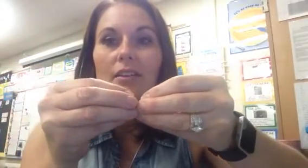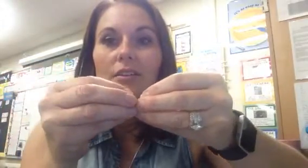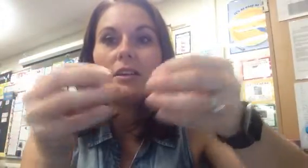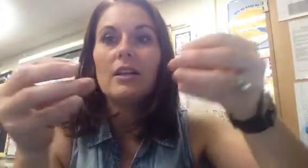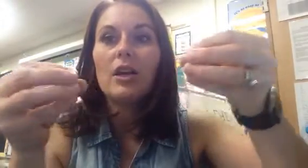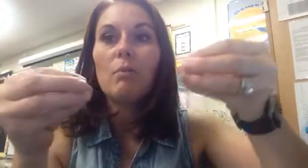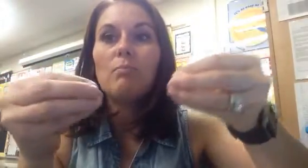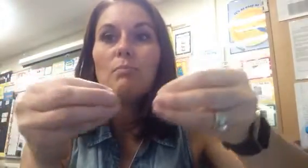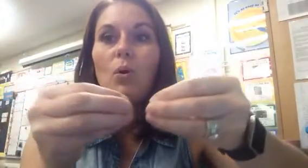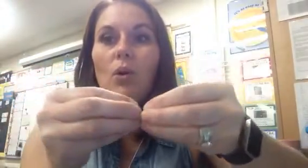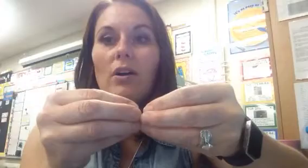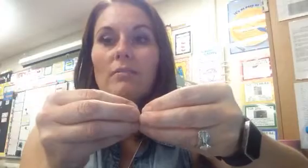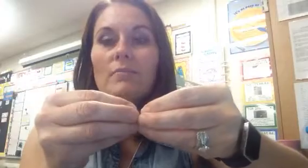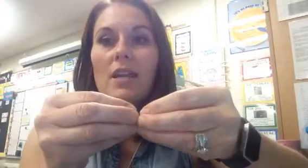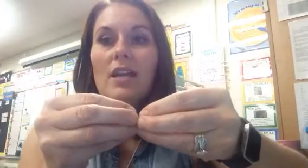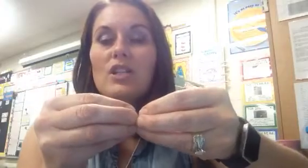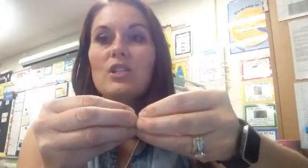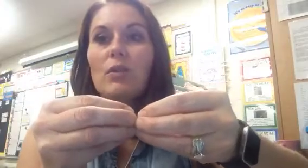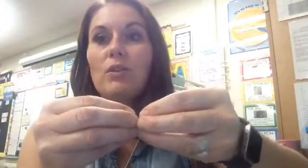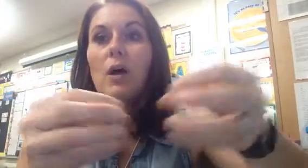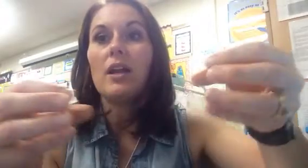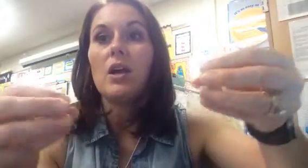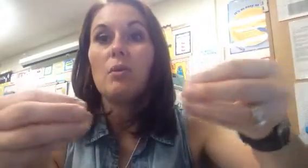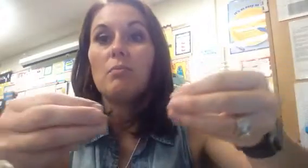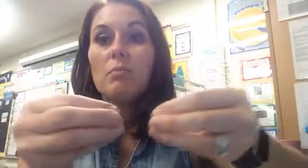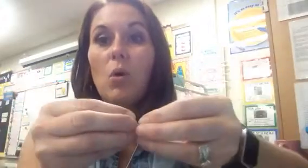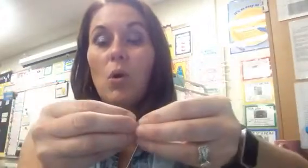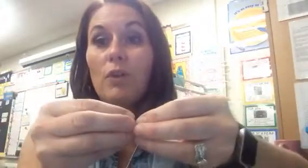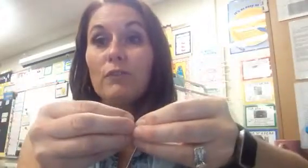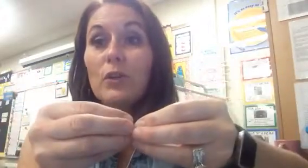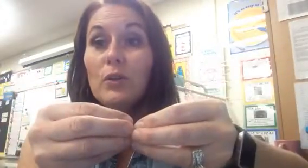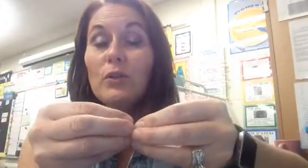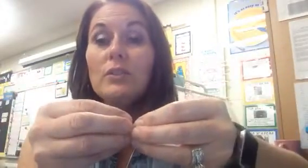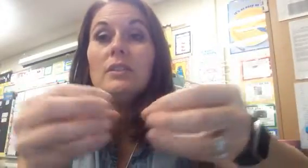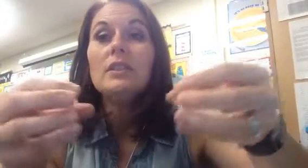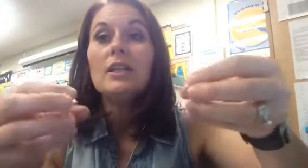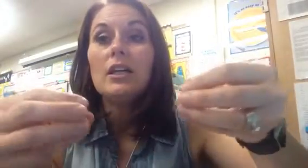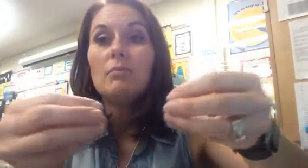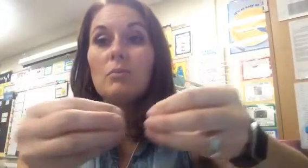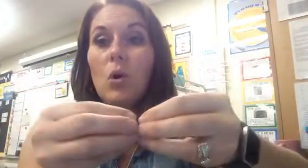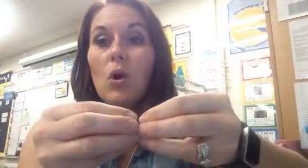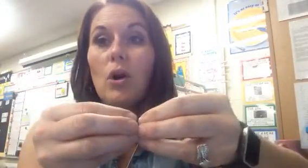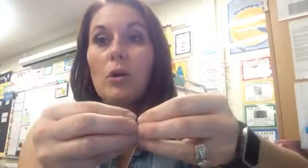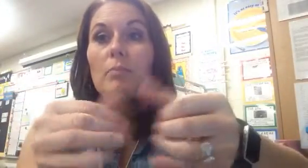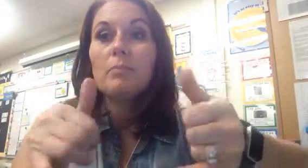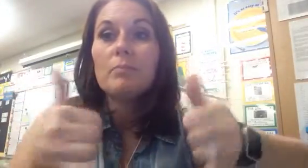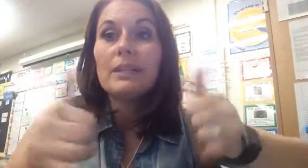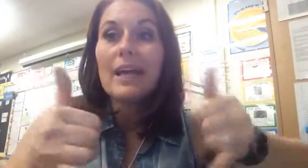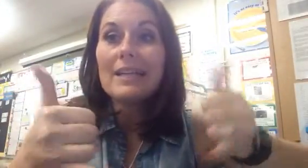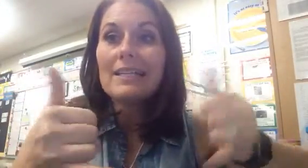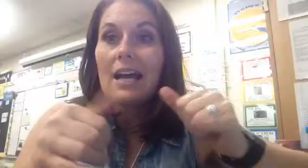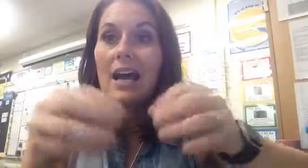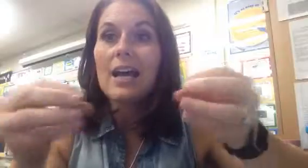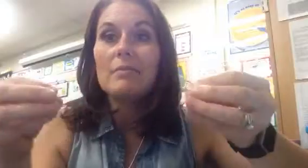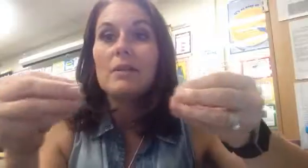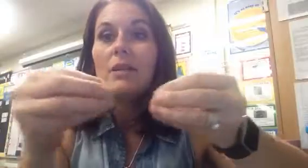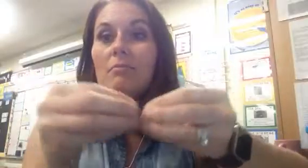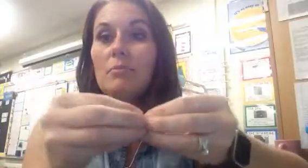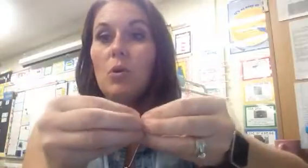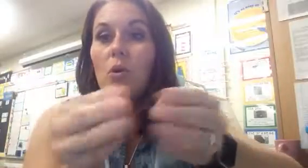together. More. So if you want more food, more playtime,